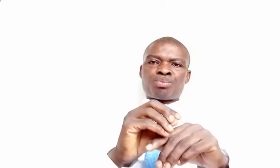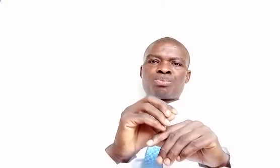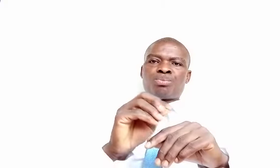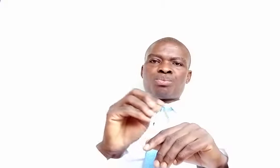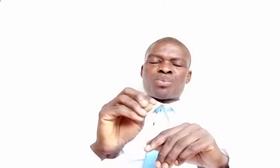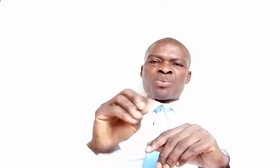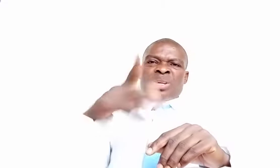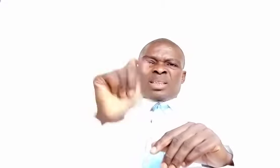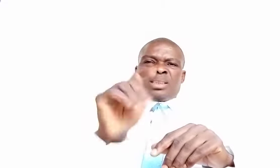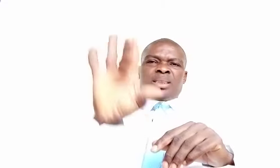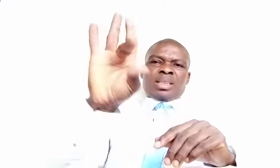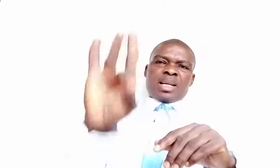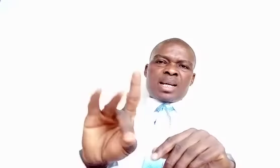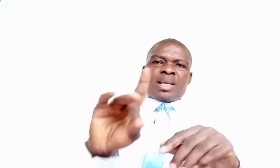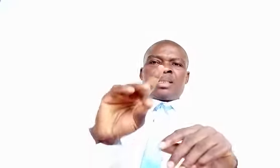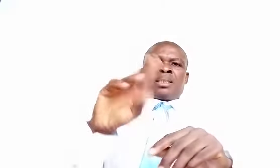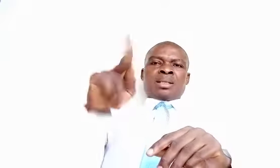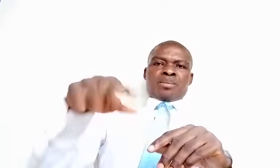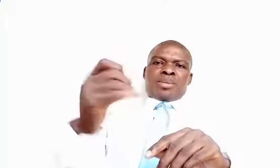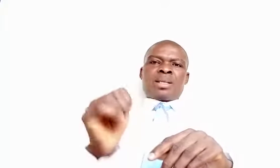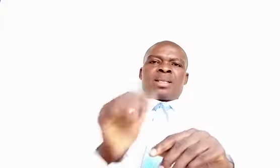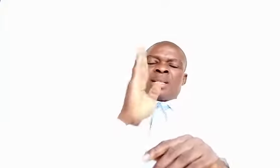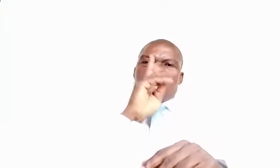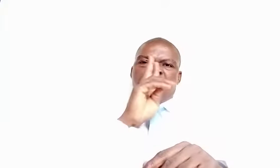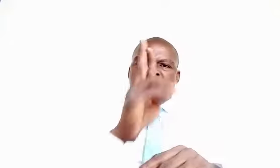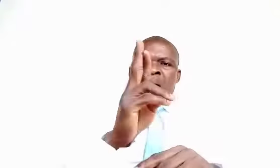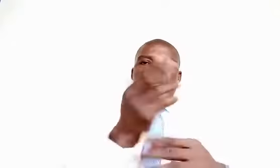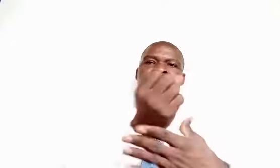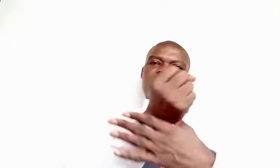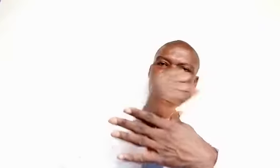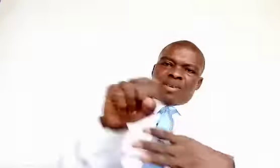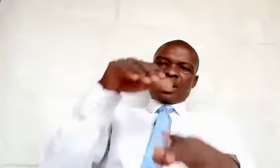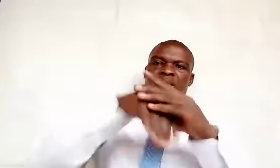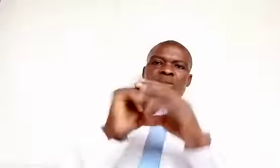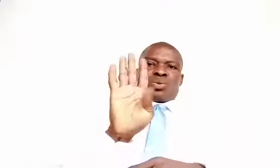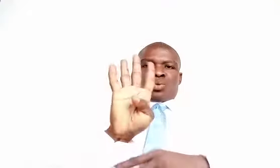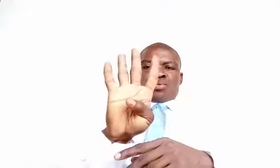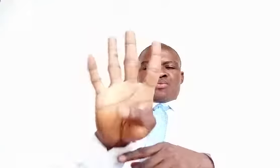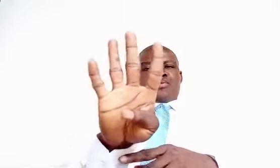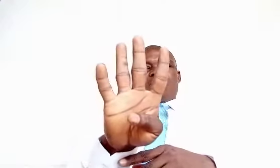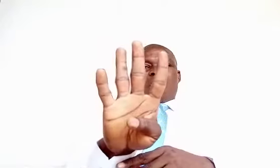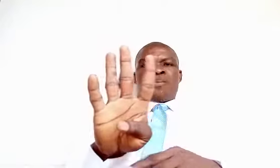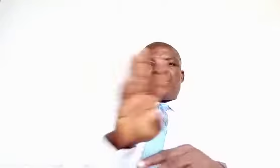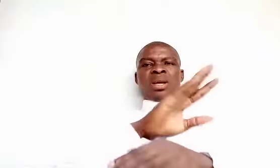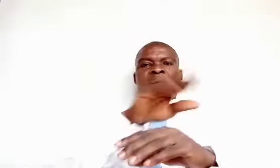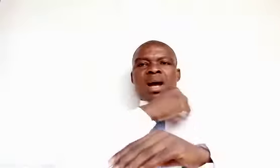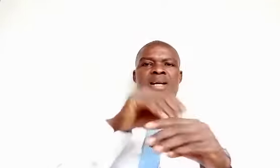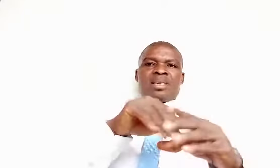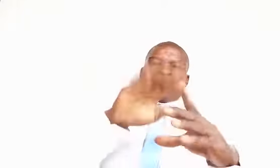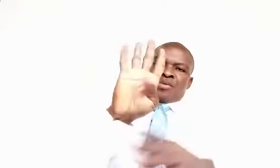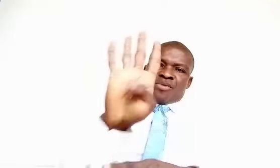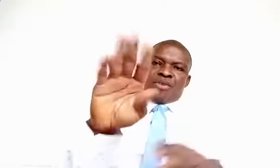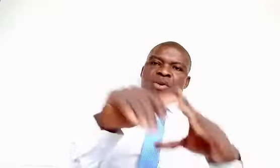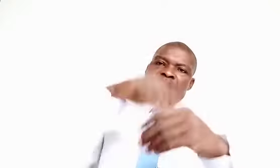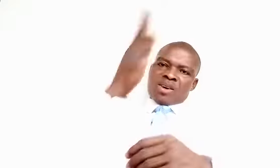The 8 planets are divided into 4 inner planets and 4 outer planets.